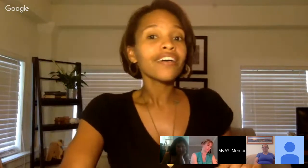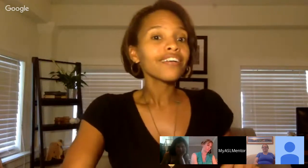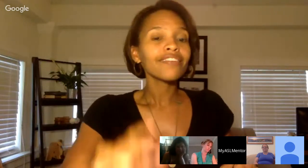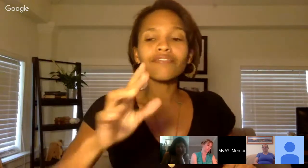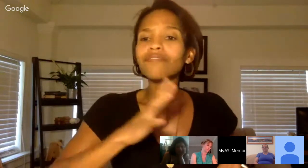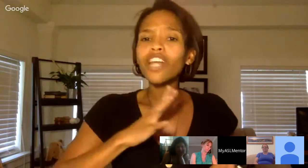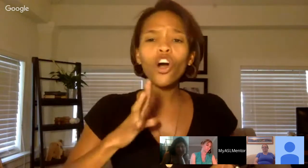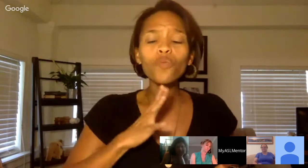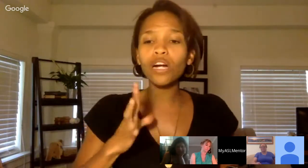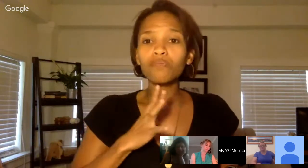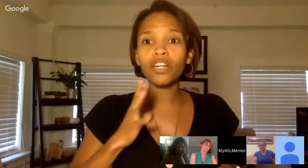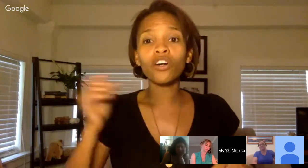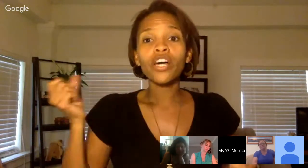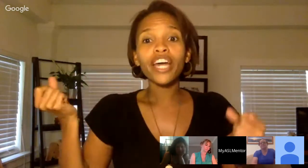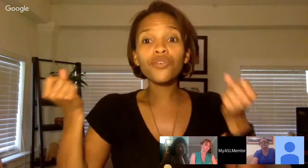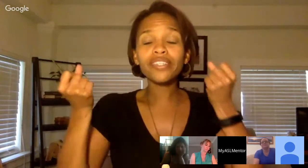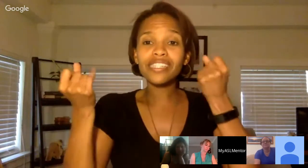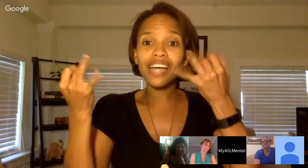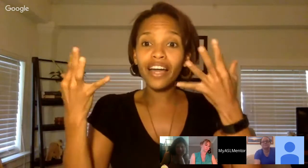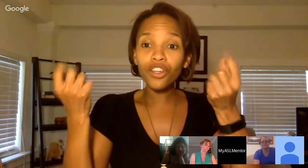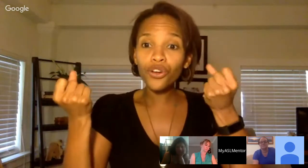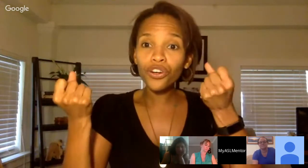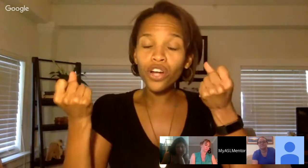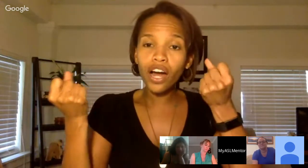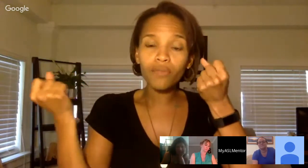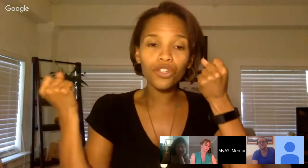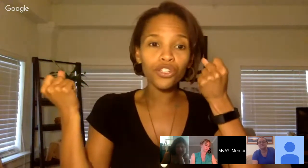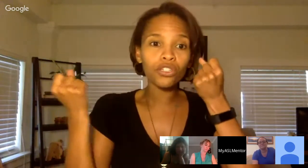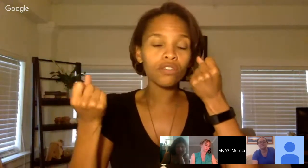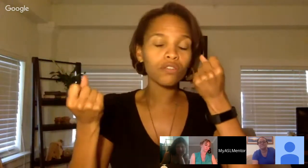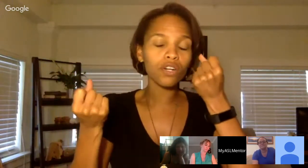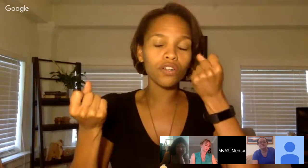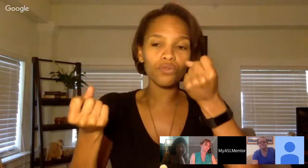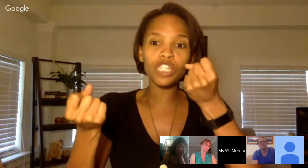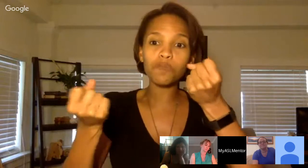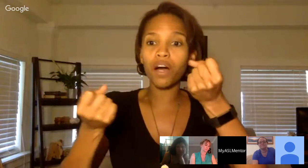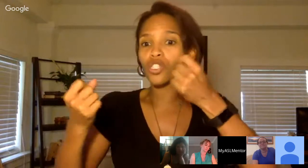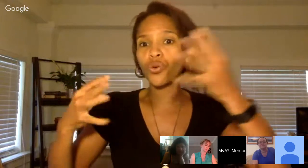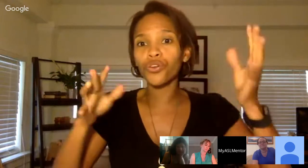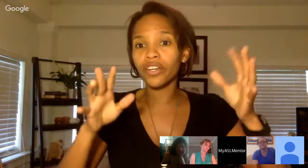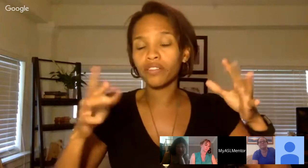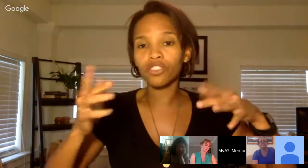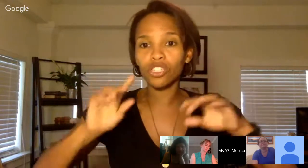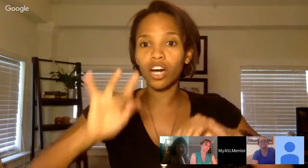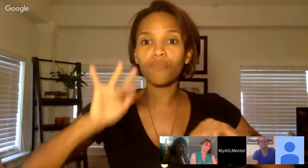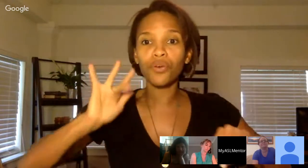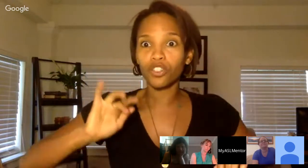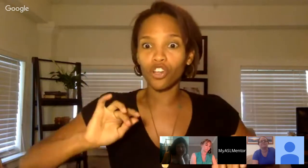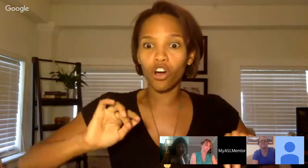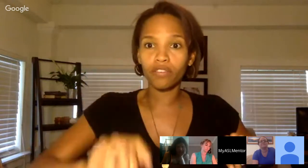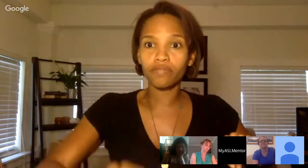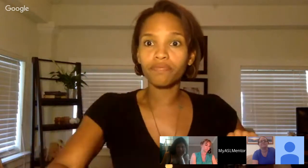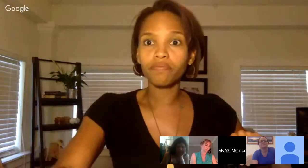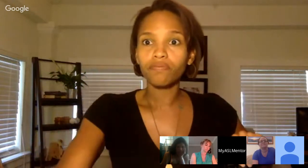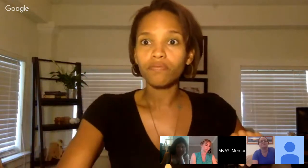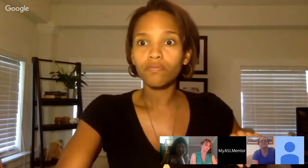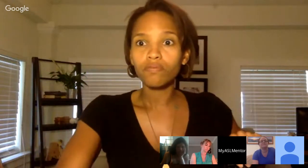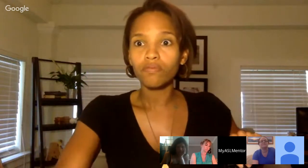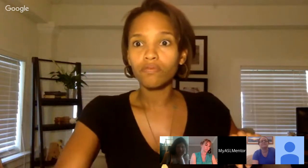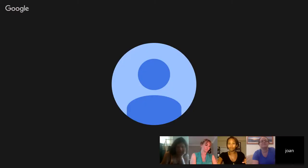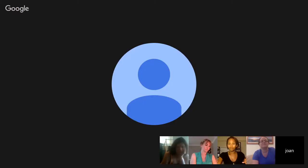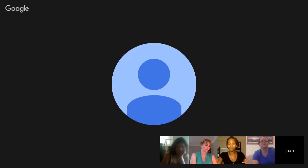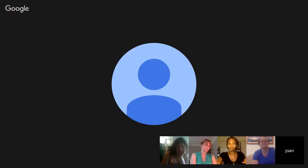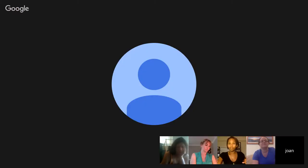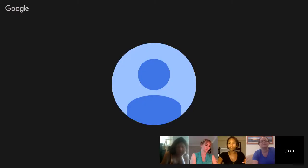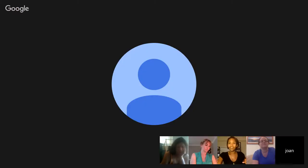Michelle, a little. No problem at all. And you can sign your response, or you can just unmute and talk.